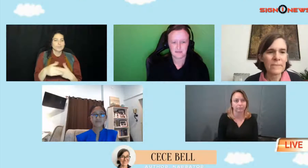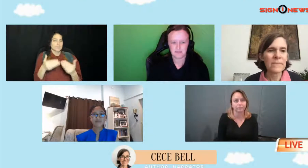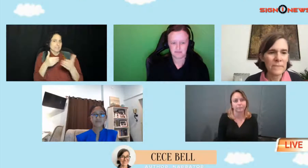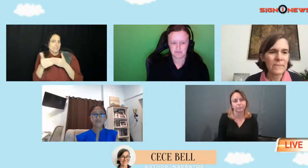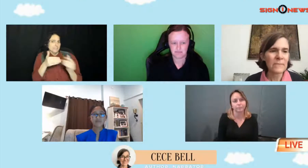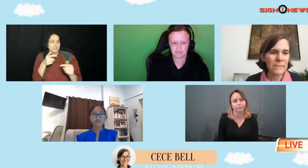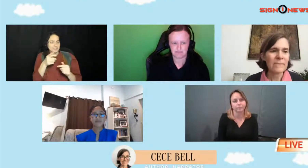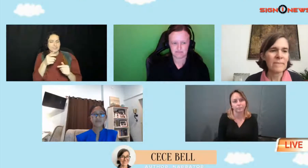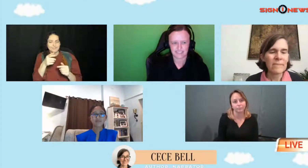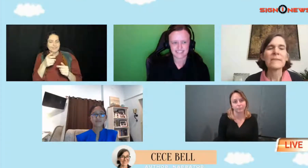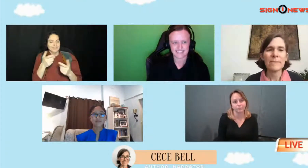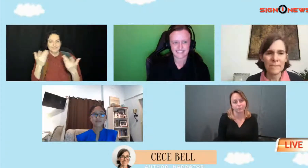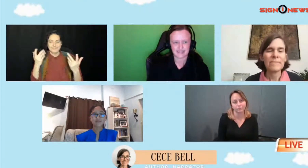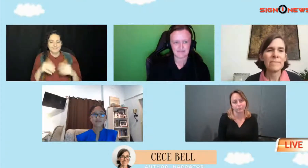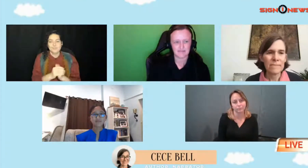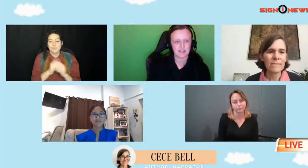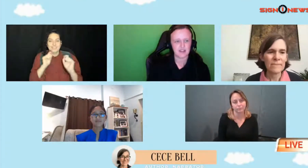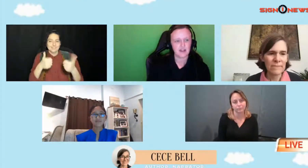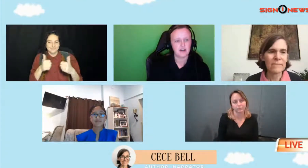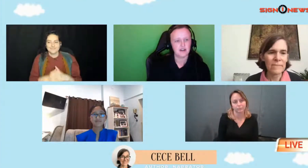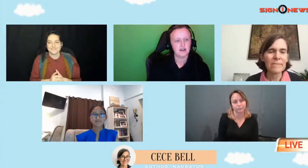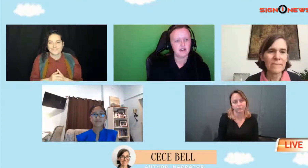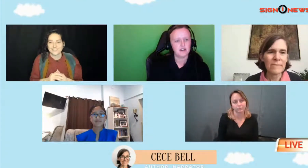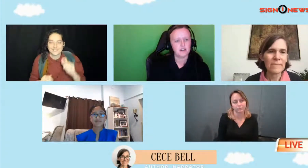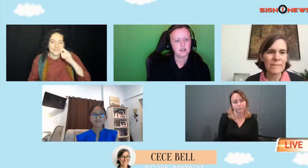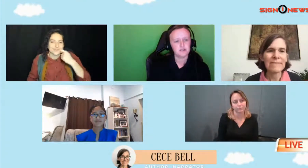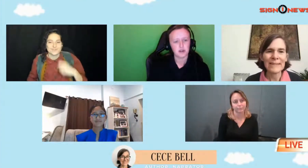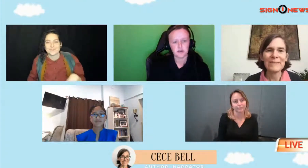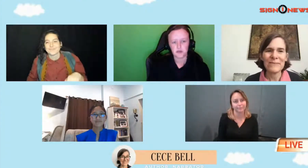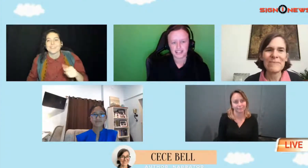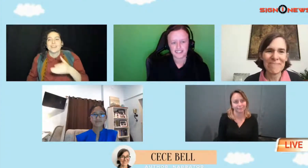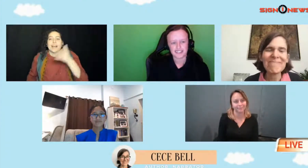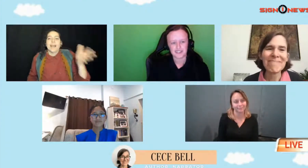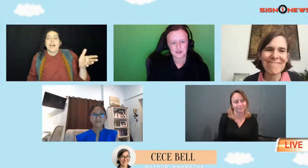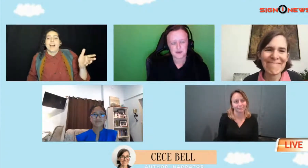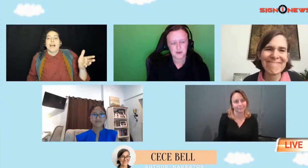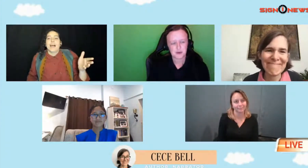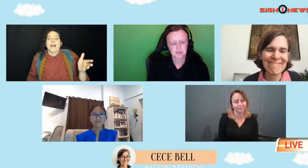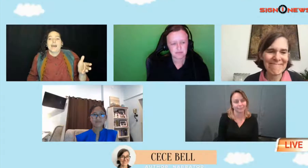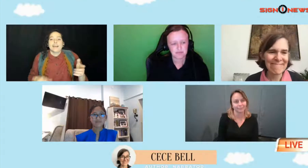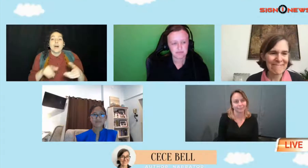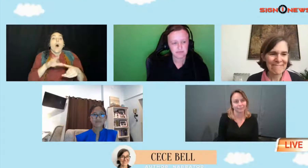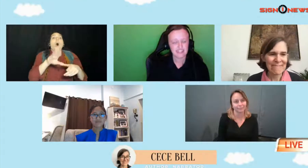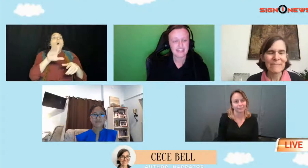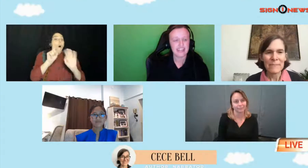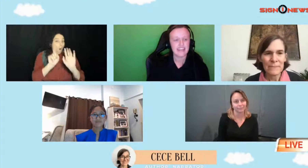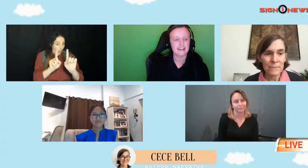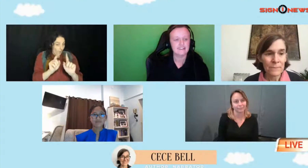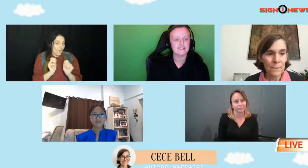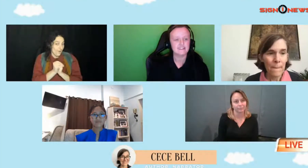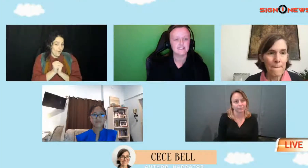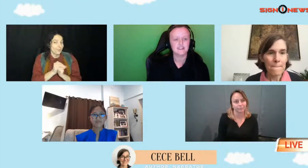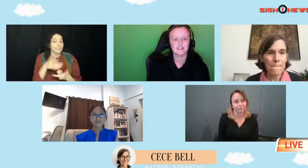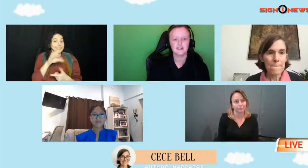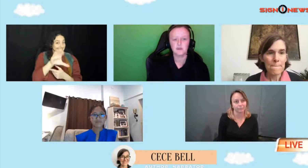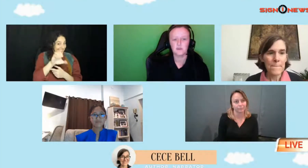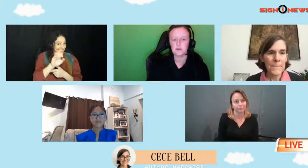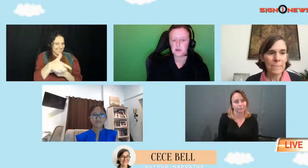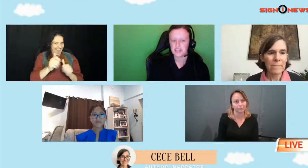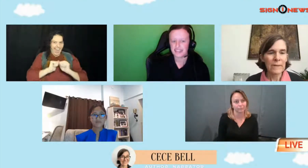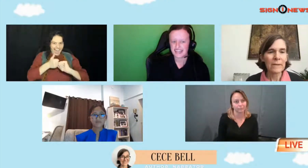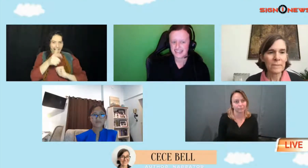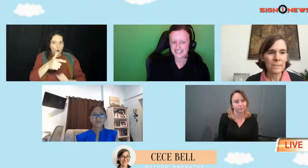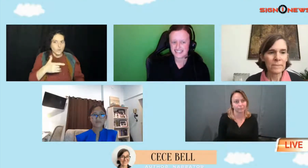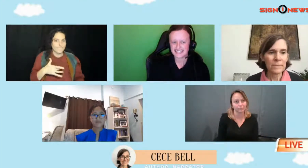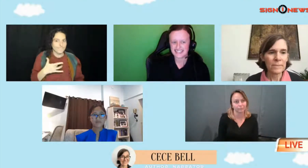collective identity. So great. That's so cool. And one